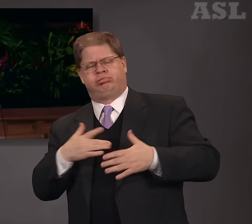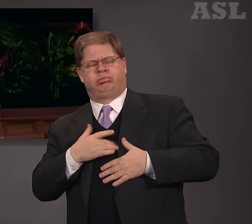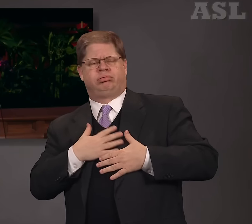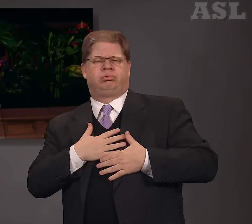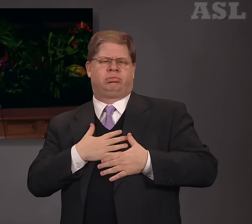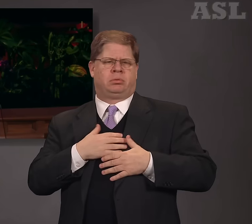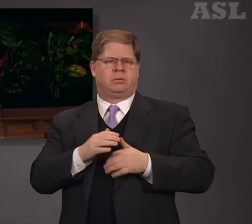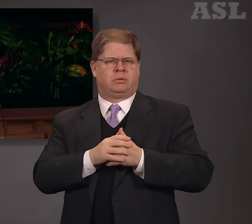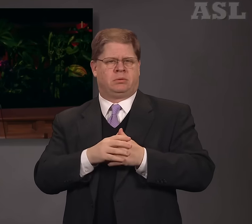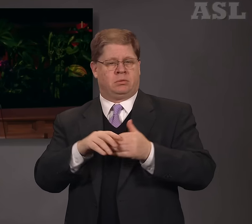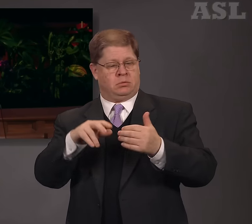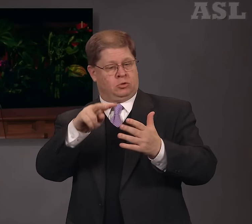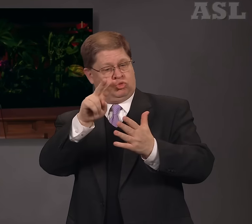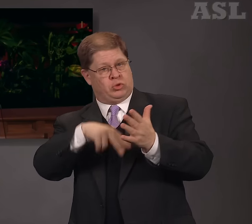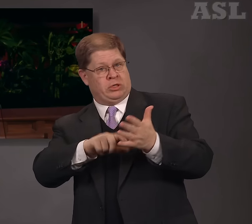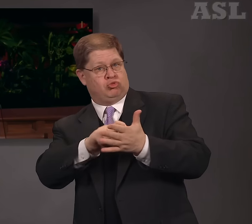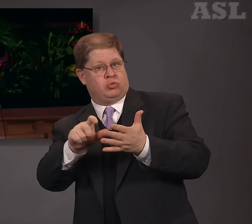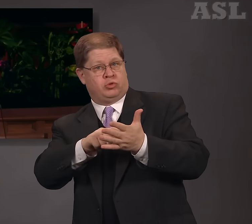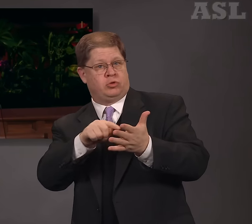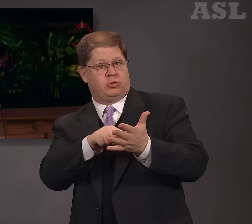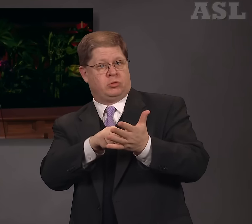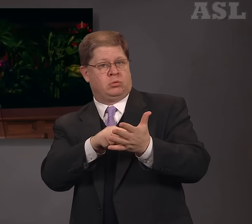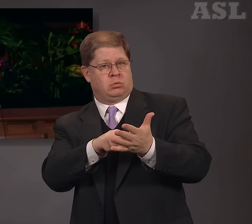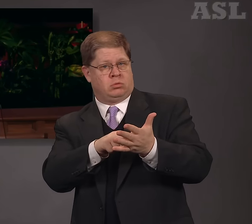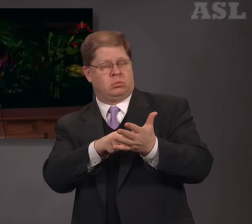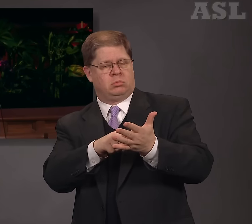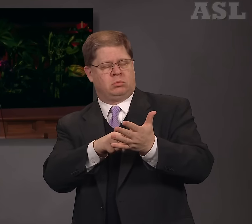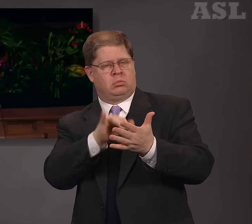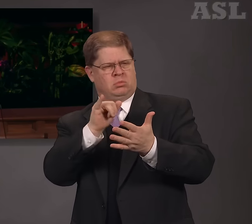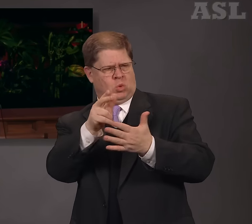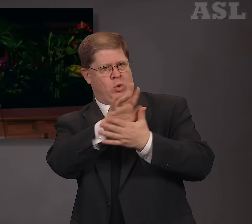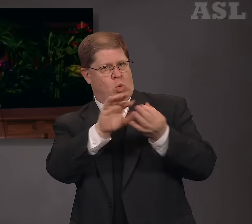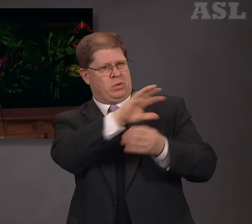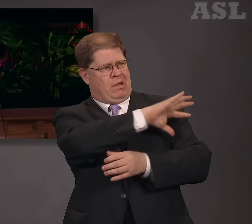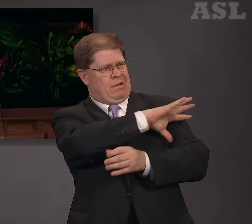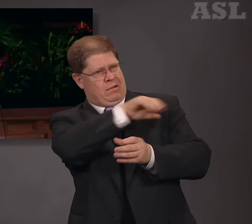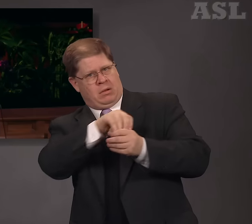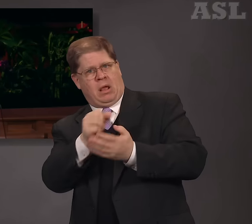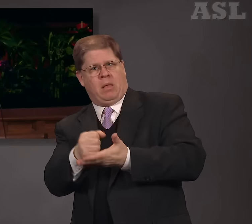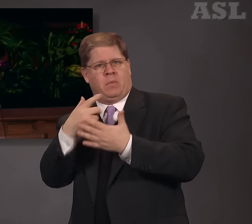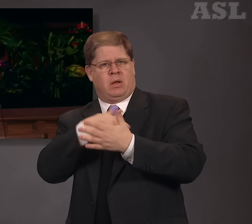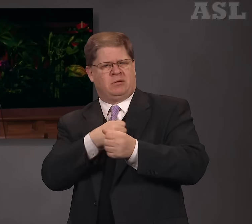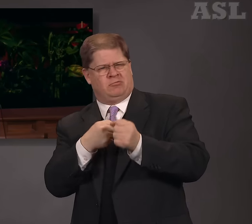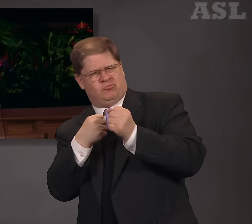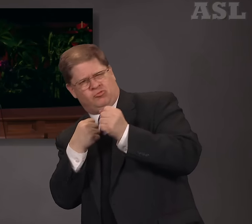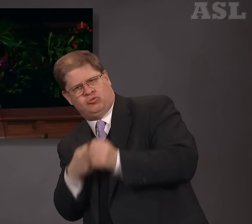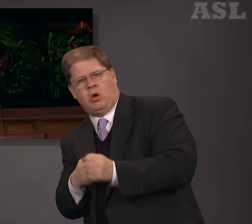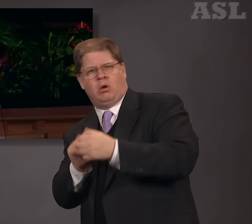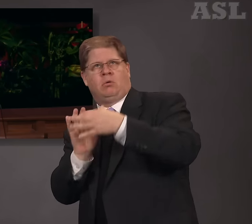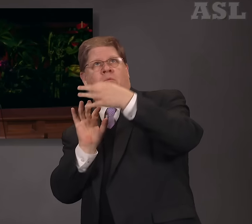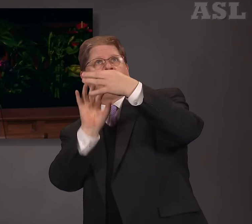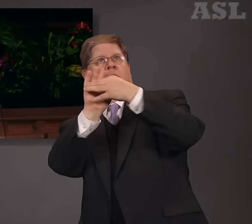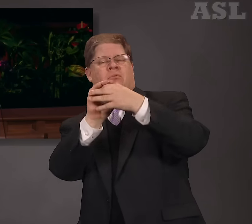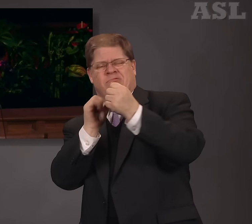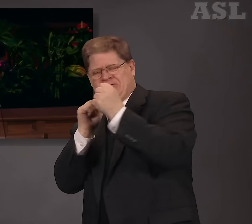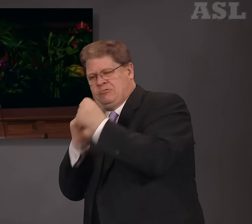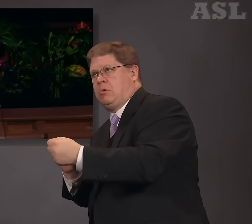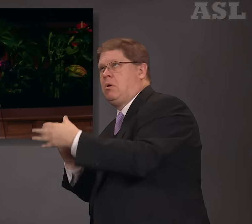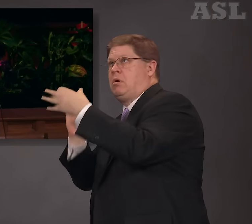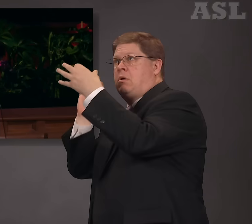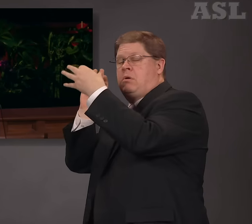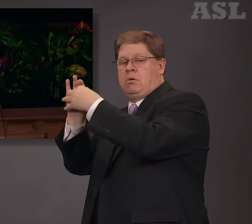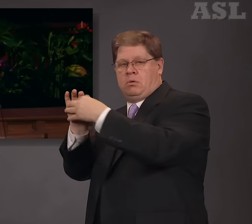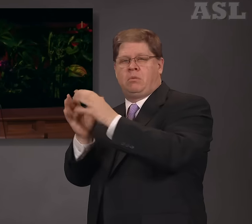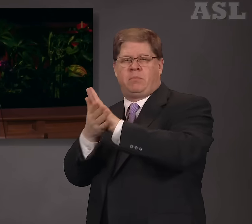the scriptures so the Holy Ghost, the great teacher, can deepen our conversion to Heavenly Father and Jesus Christ and help us